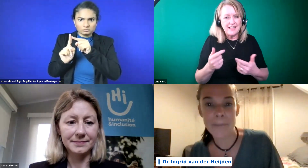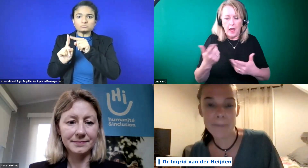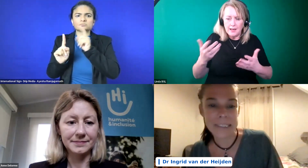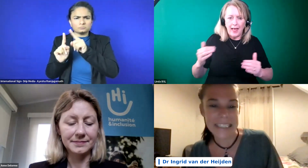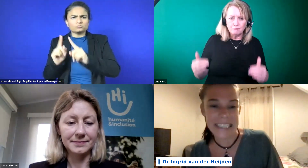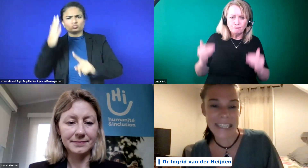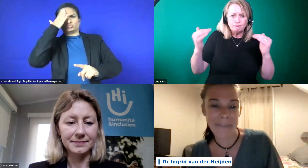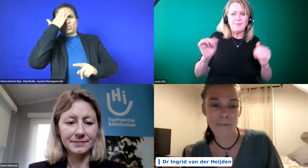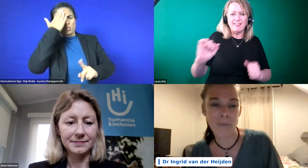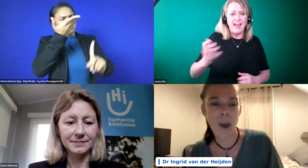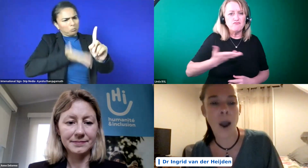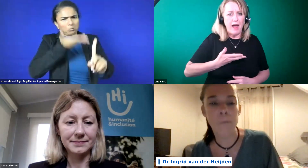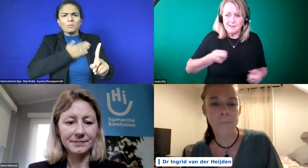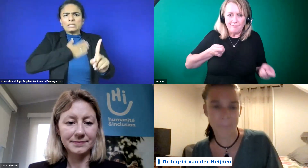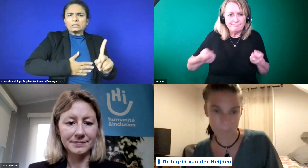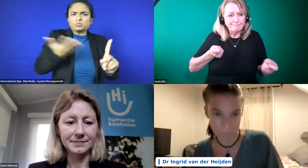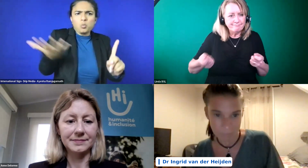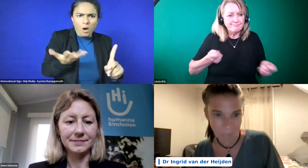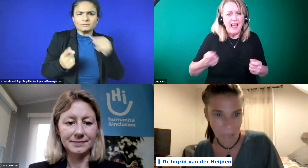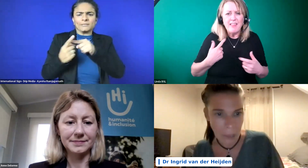rights and protecting them from harm.